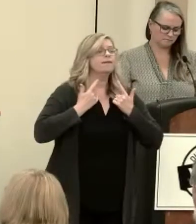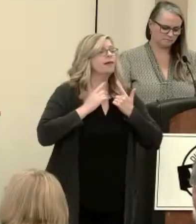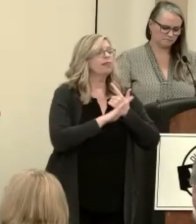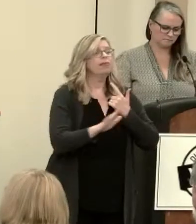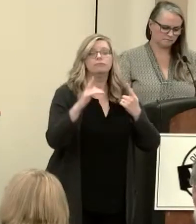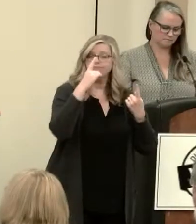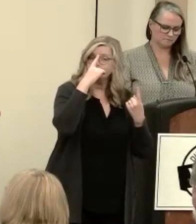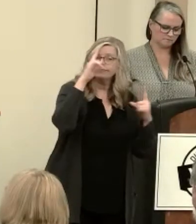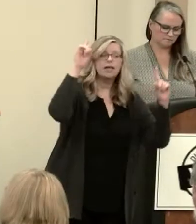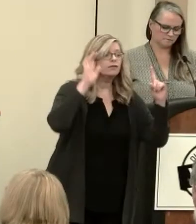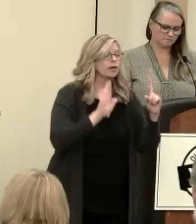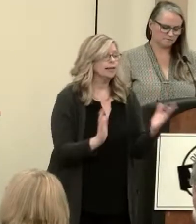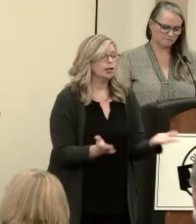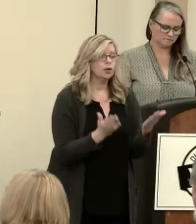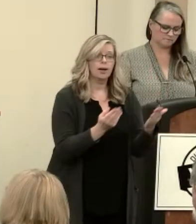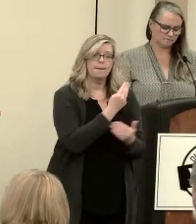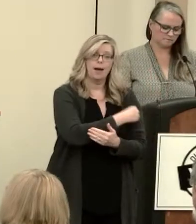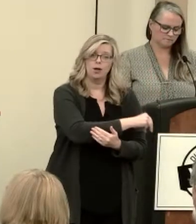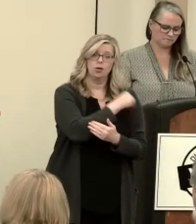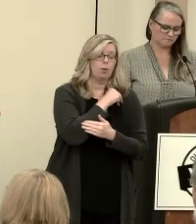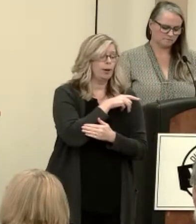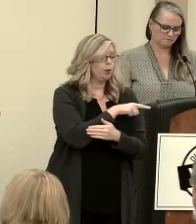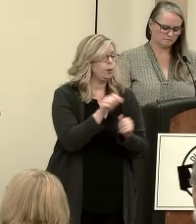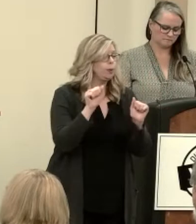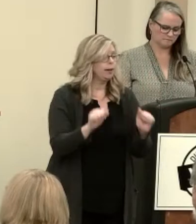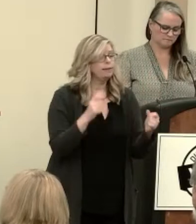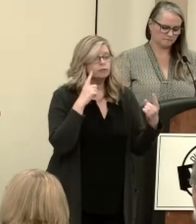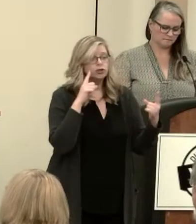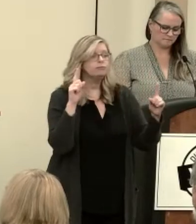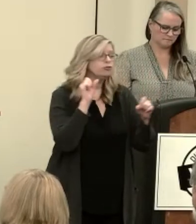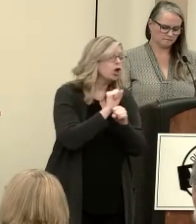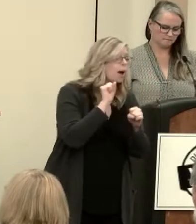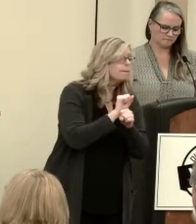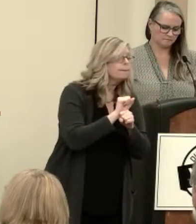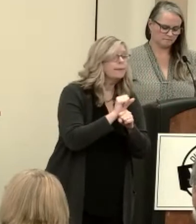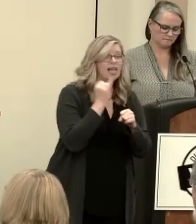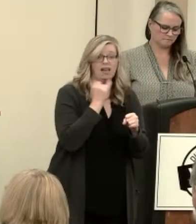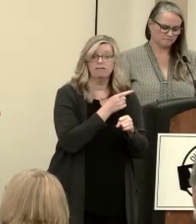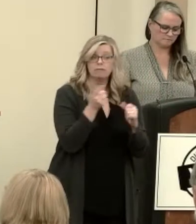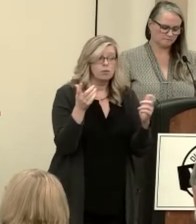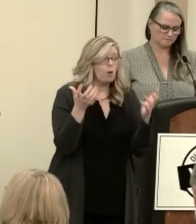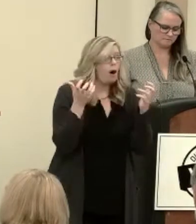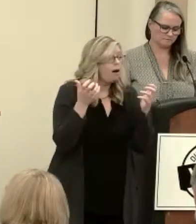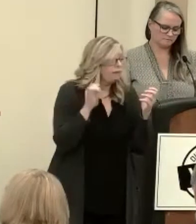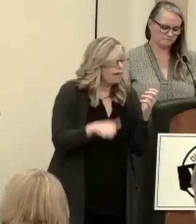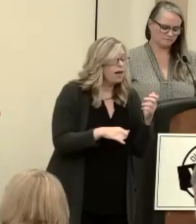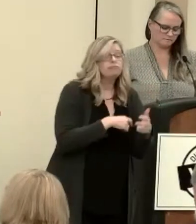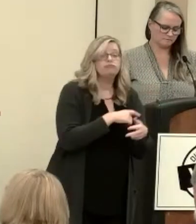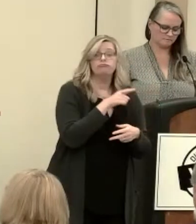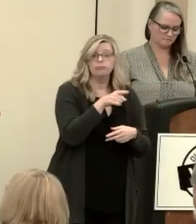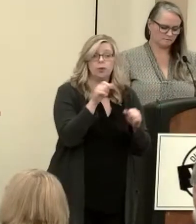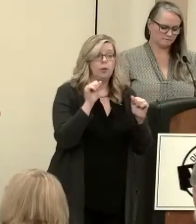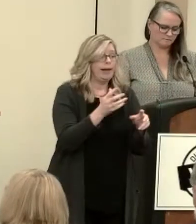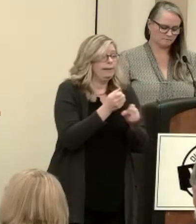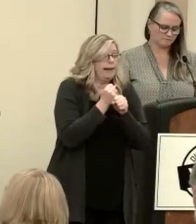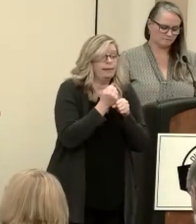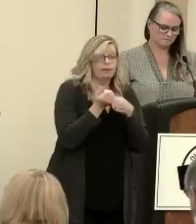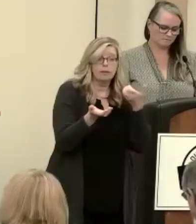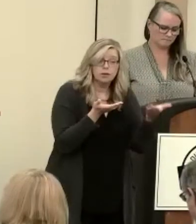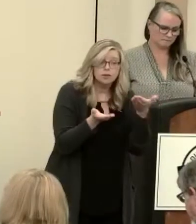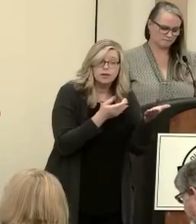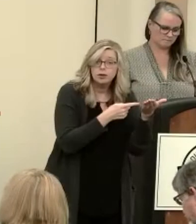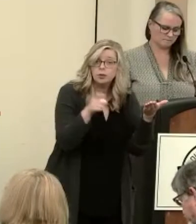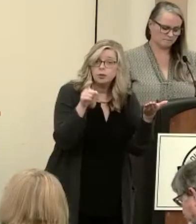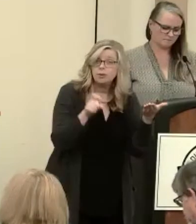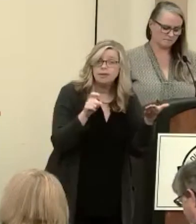in the province of Manitoba, that you can achieve gainful employment if that is part of your path. You will receive the services